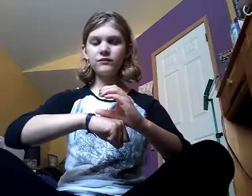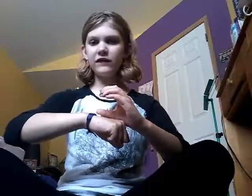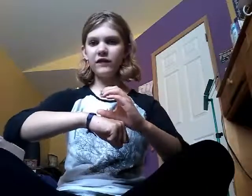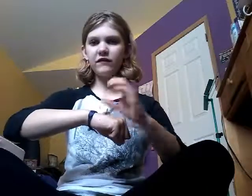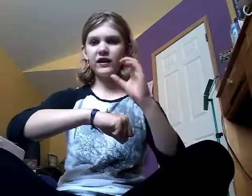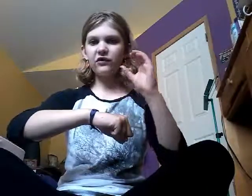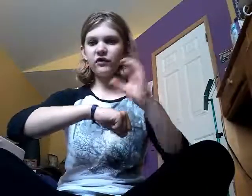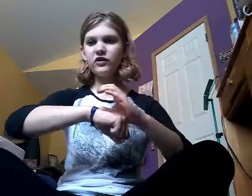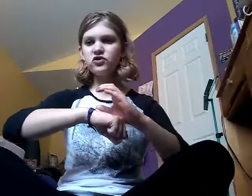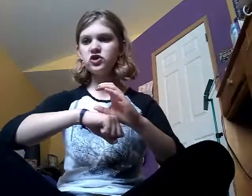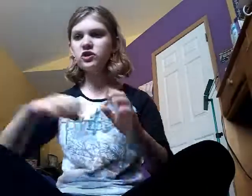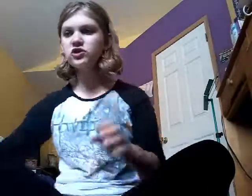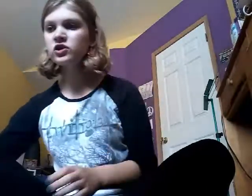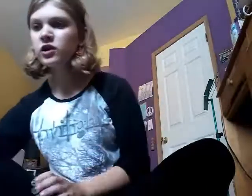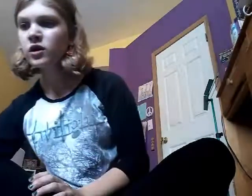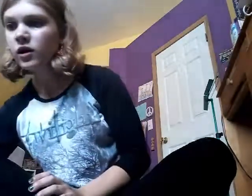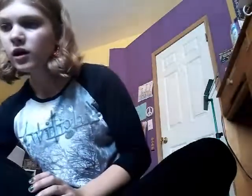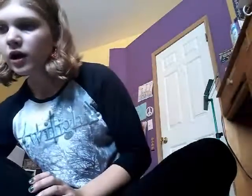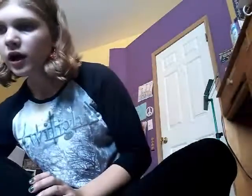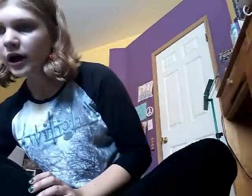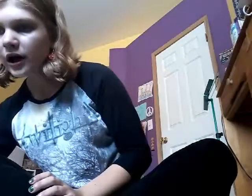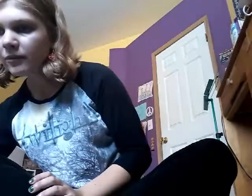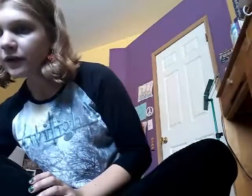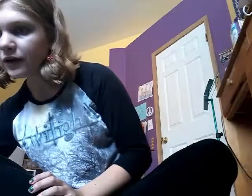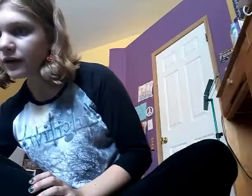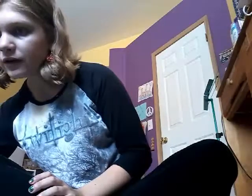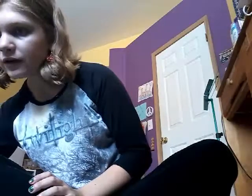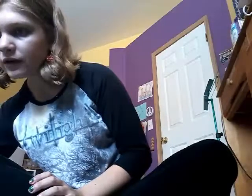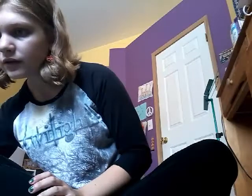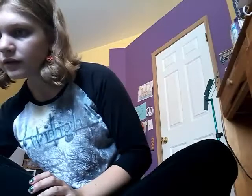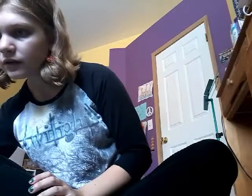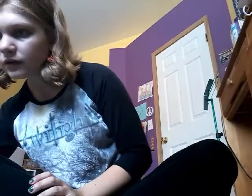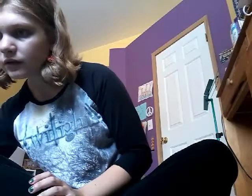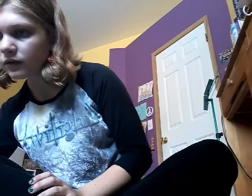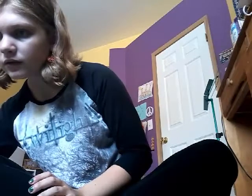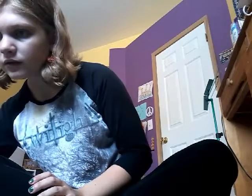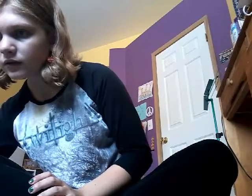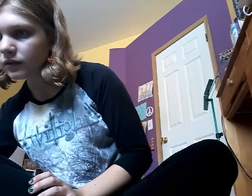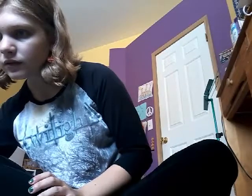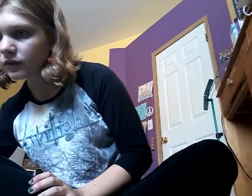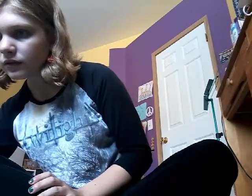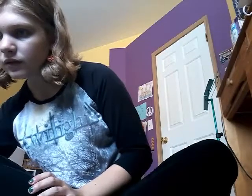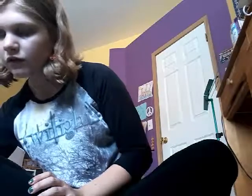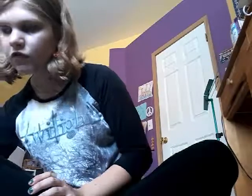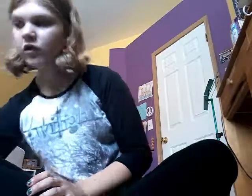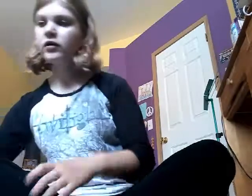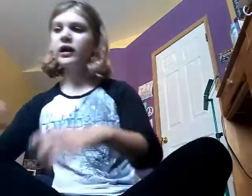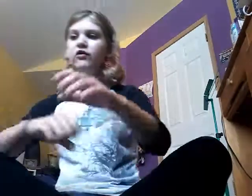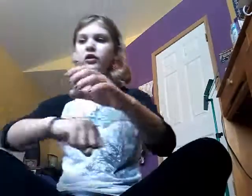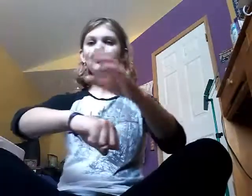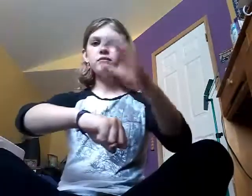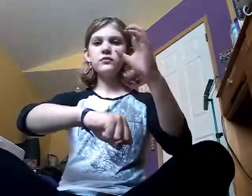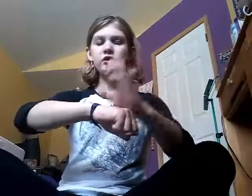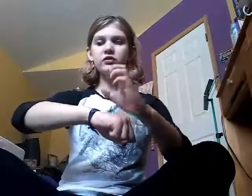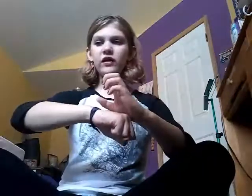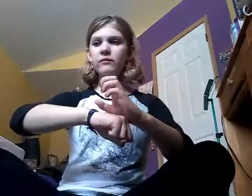like that. So, that's church, um, so, yeah, so, I'm going to do that.